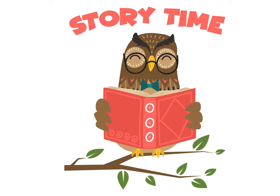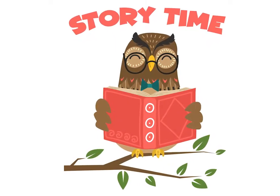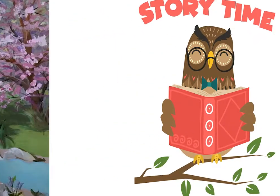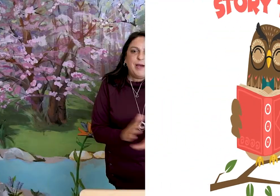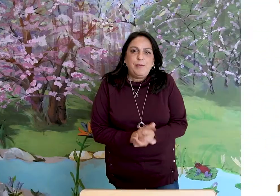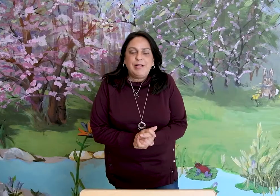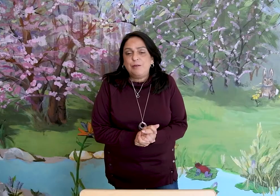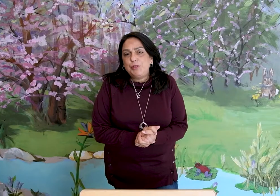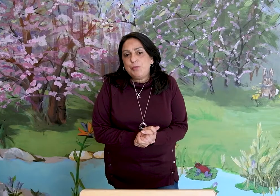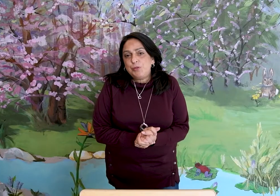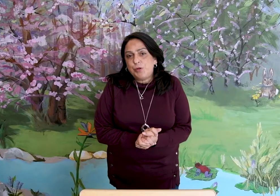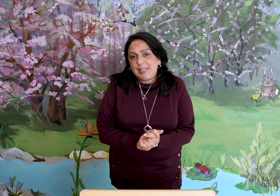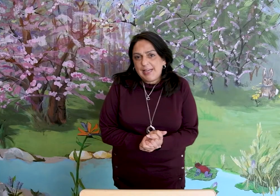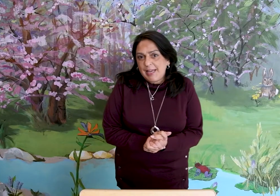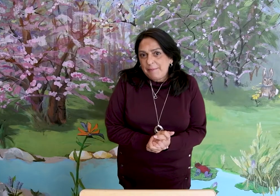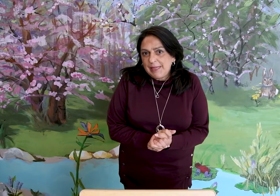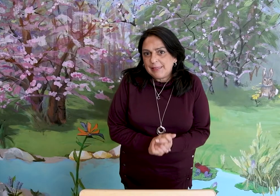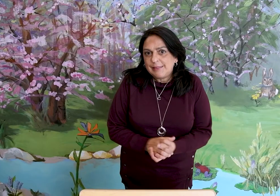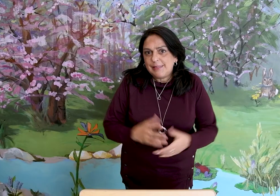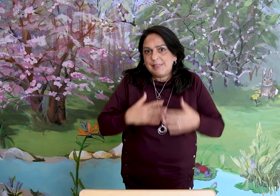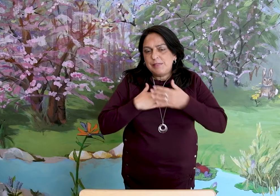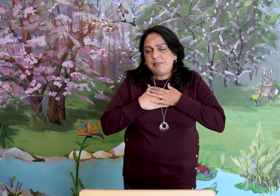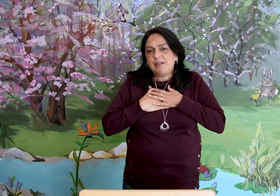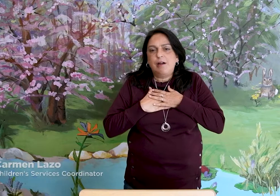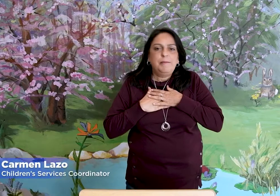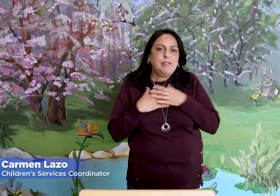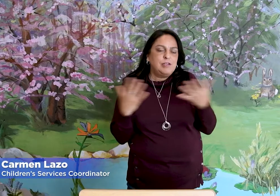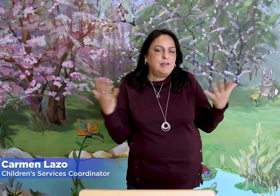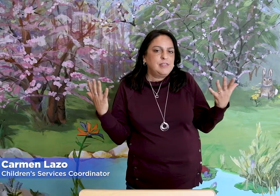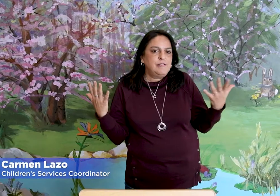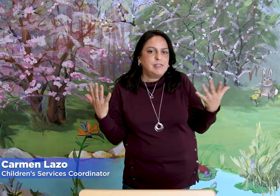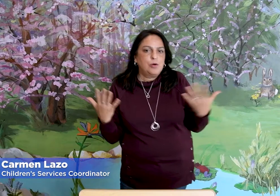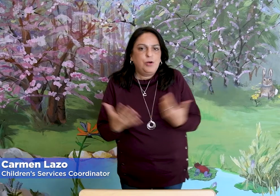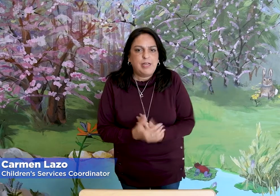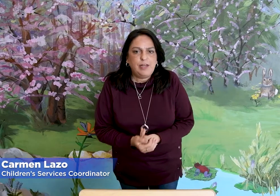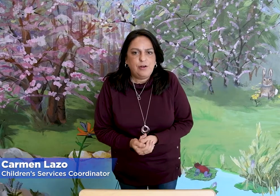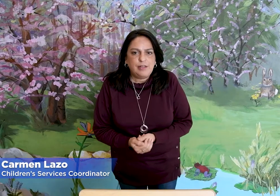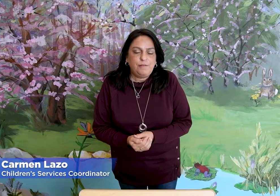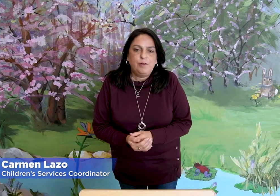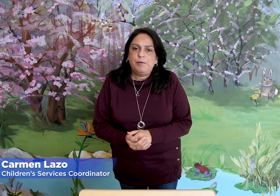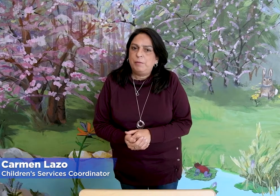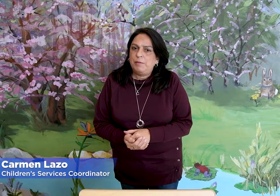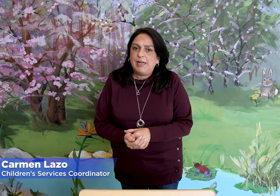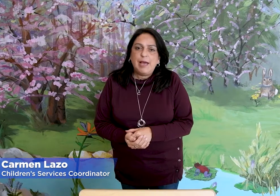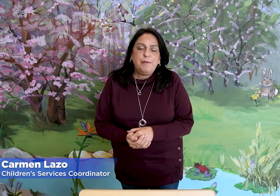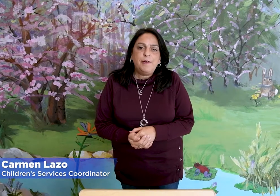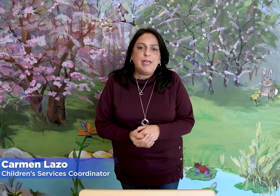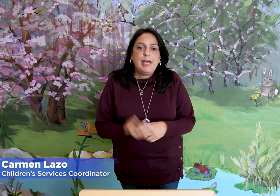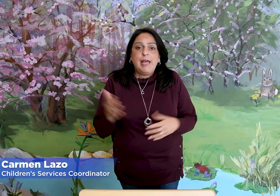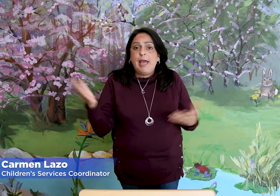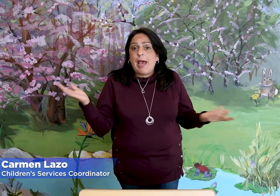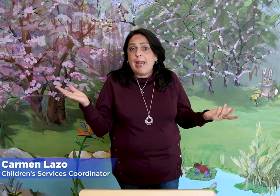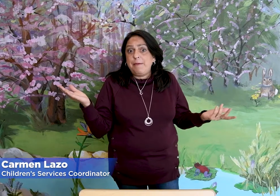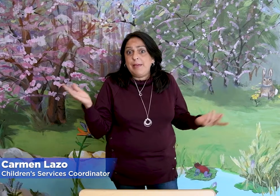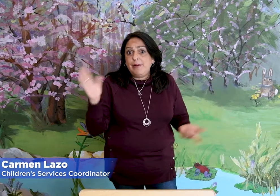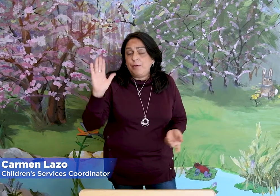Hello everyone, welcome to Storytime. This is Ms. Carmen, Children's Services Coordinator at the Pflugerville Public Library, and I'm here with